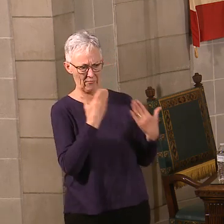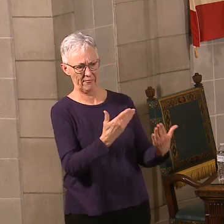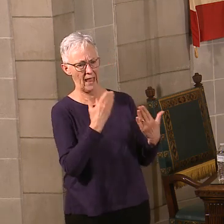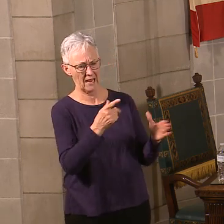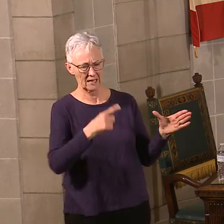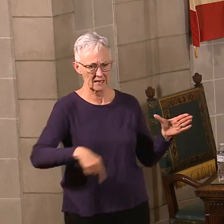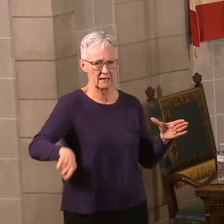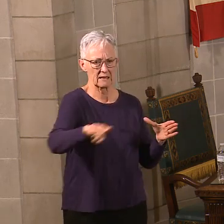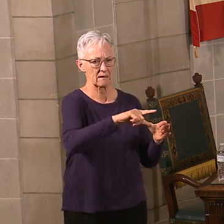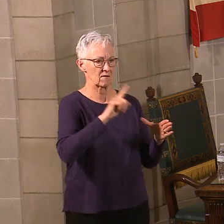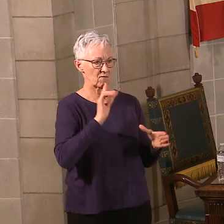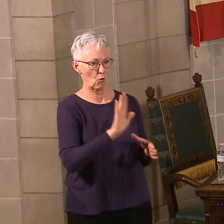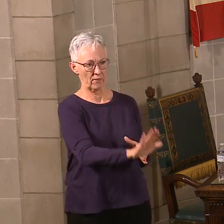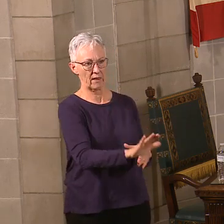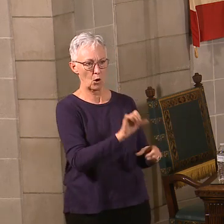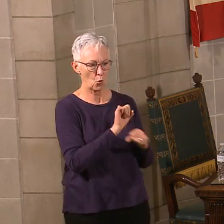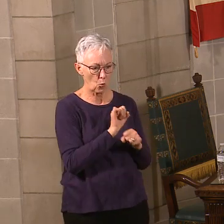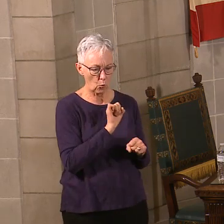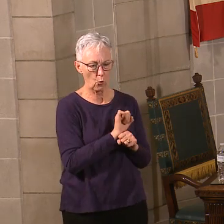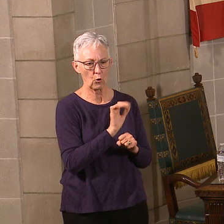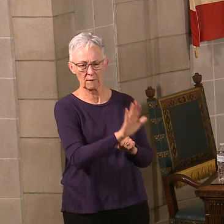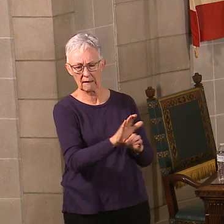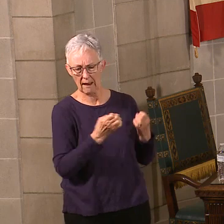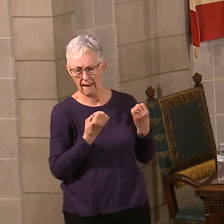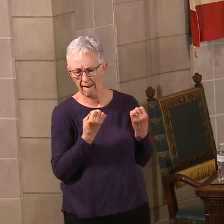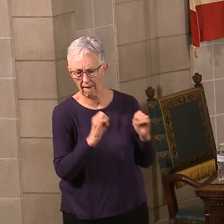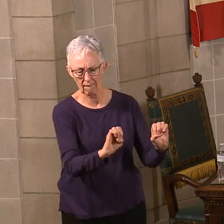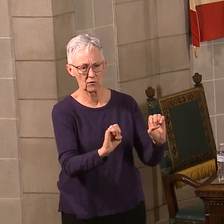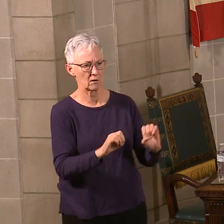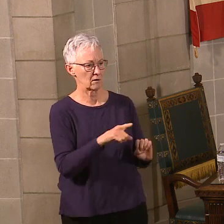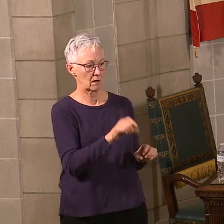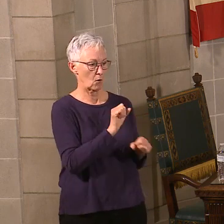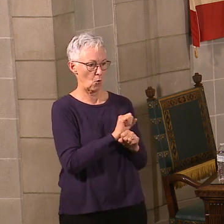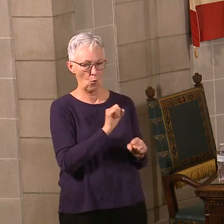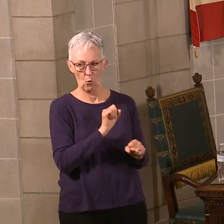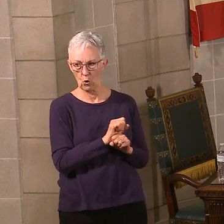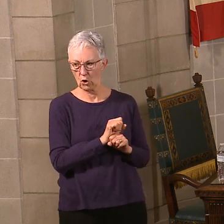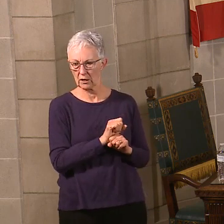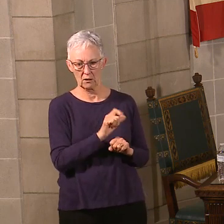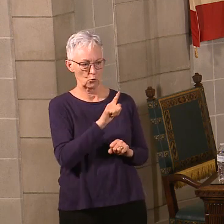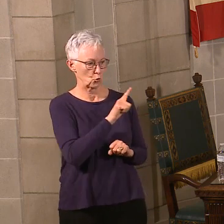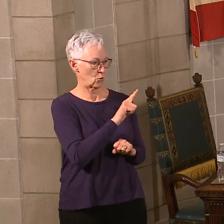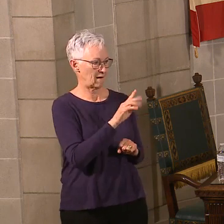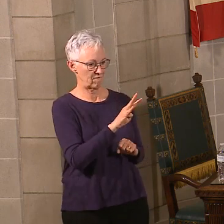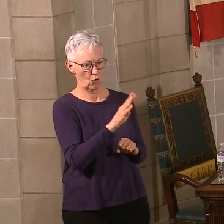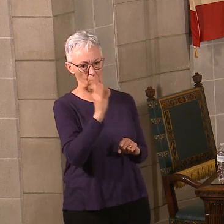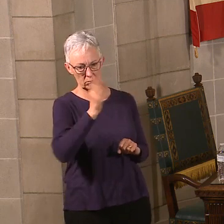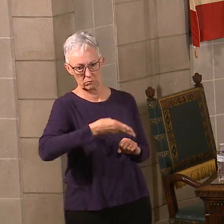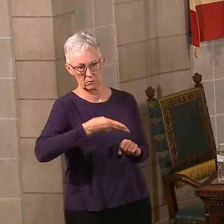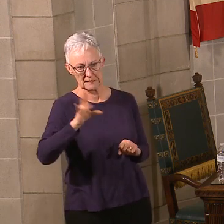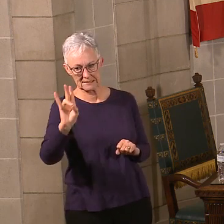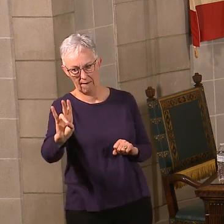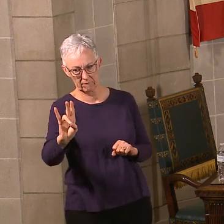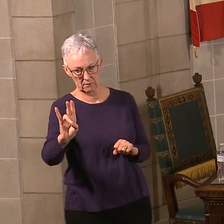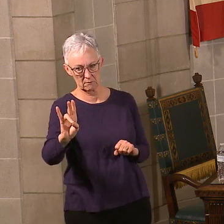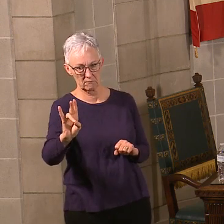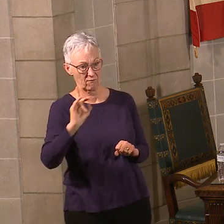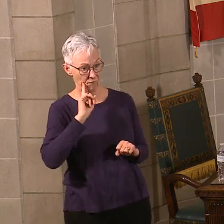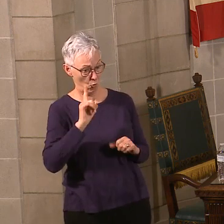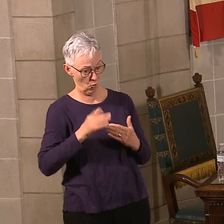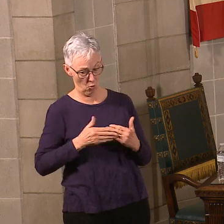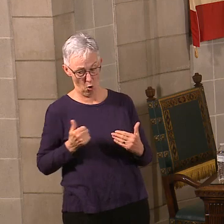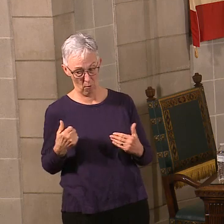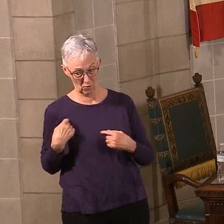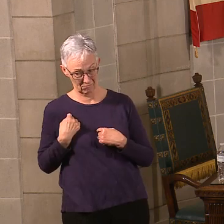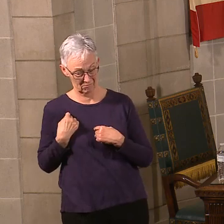much everybody's been working around the clock, 7 days a week for almost exactly a month now.